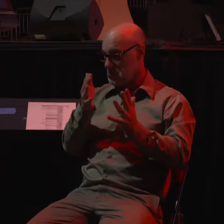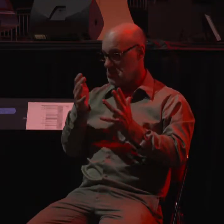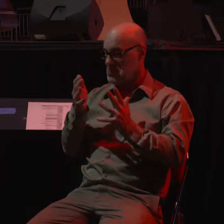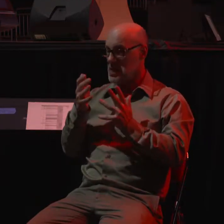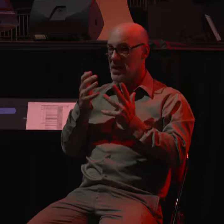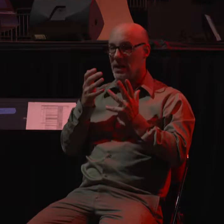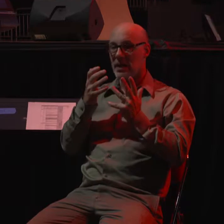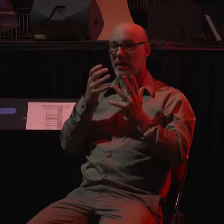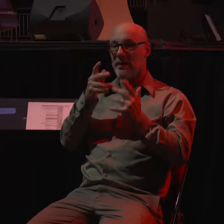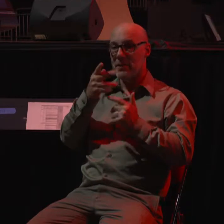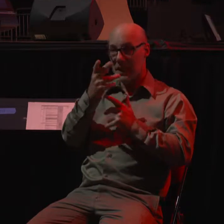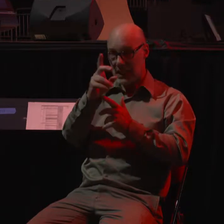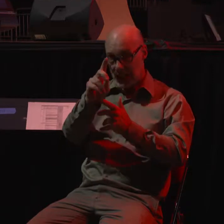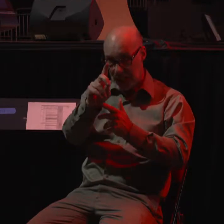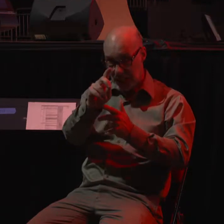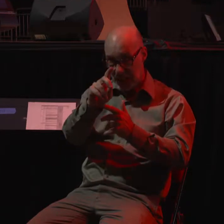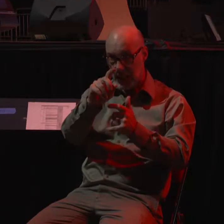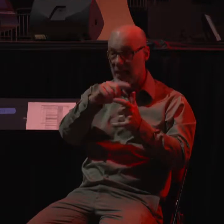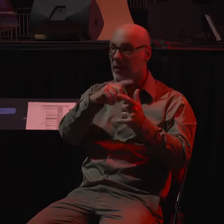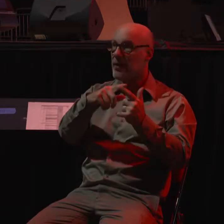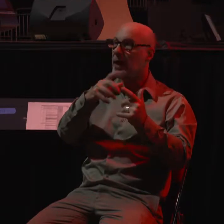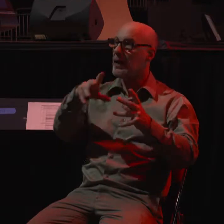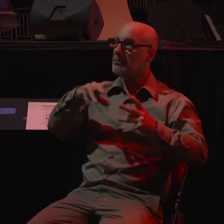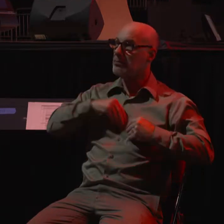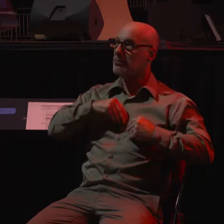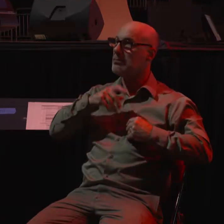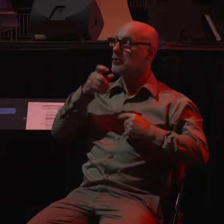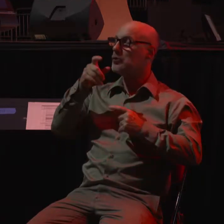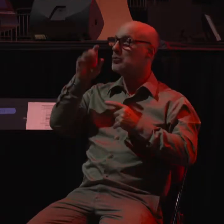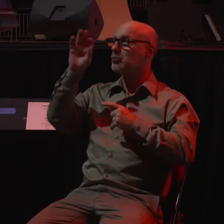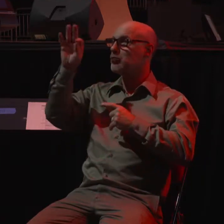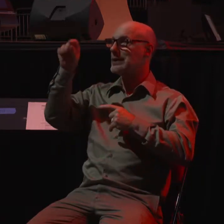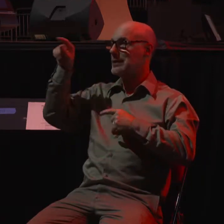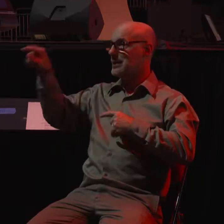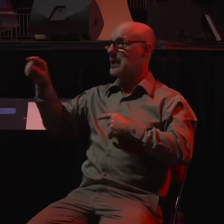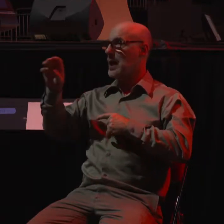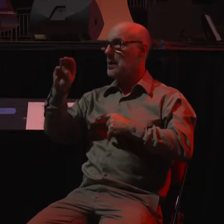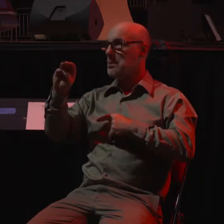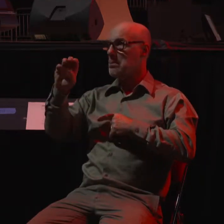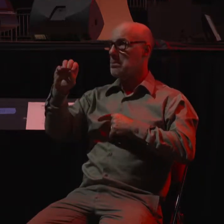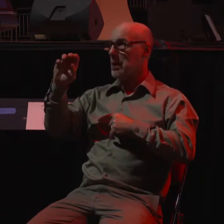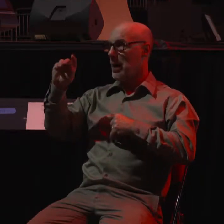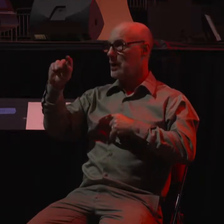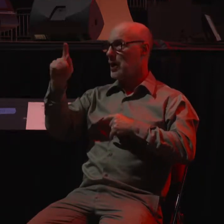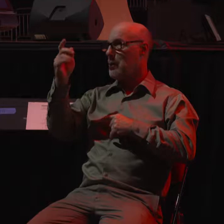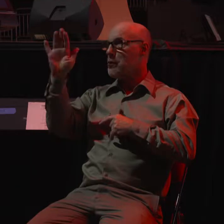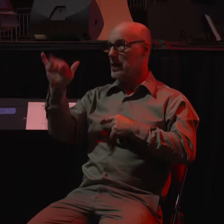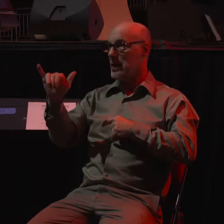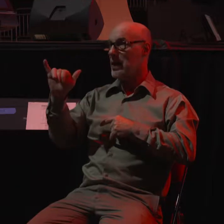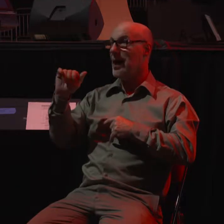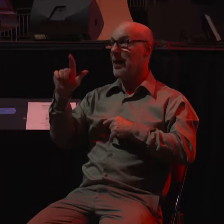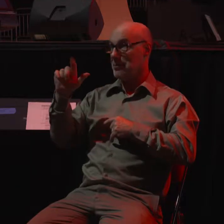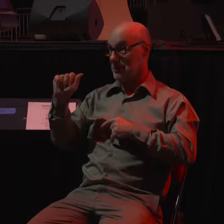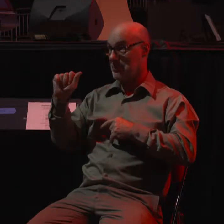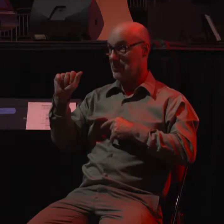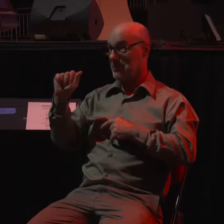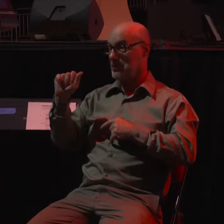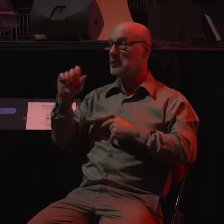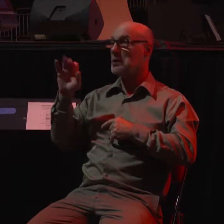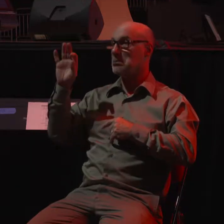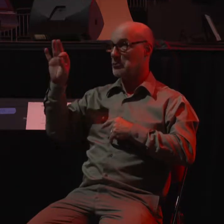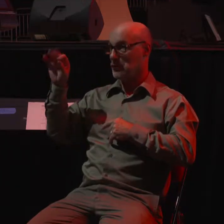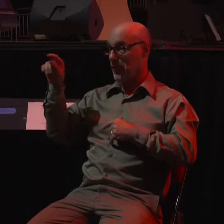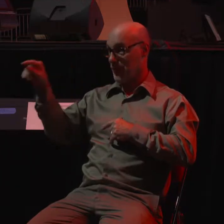doctoral work, he takes a call to pastor Dexter Avenue Baptist Church in Montgomery, Alabama, and that sort of laid the foundation for